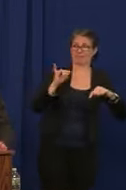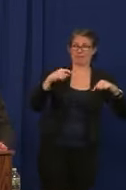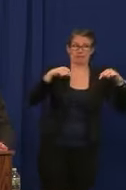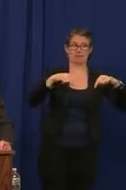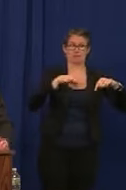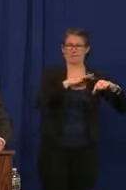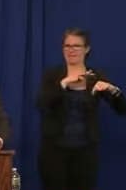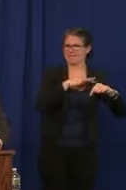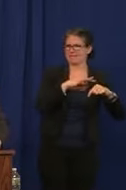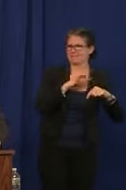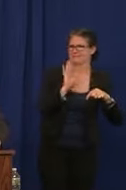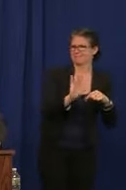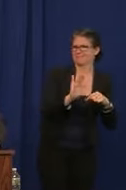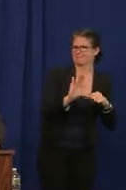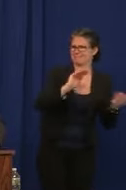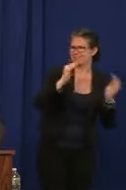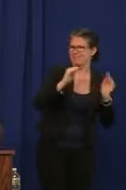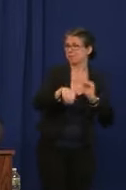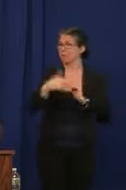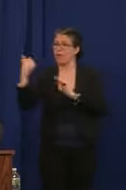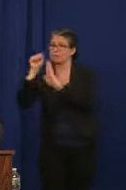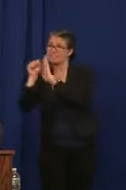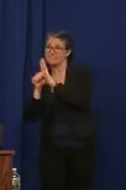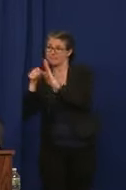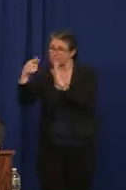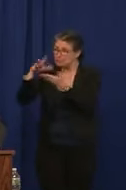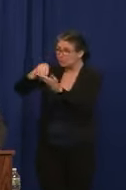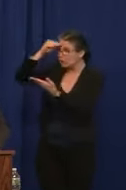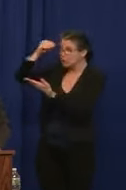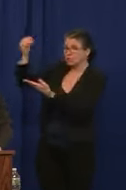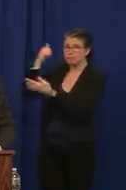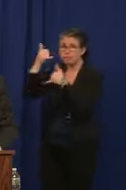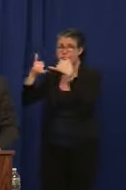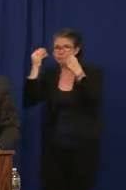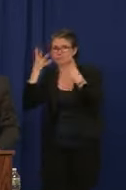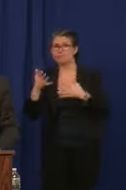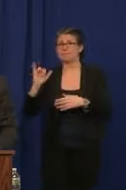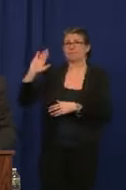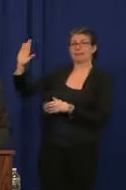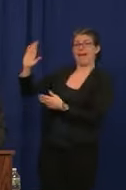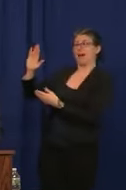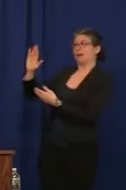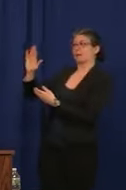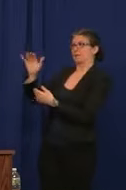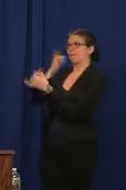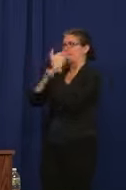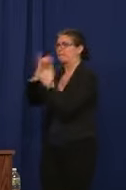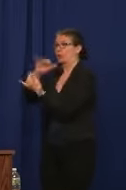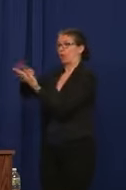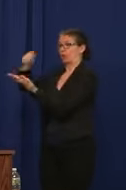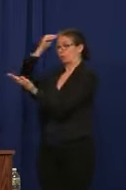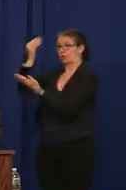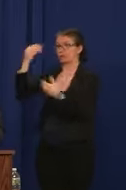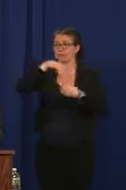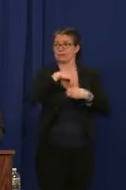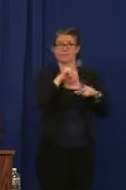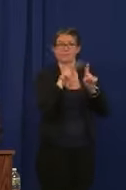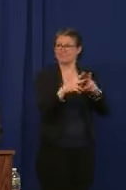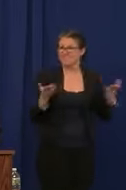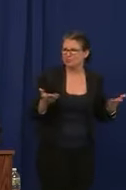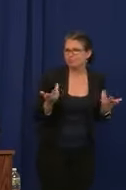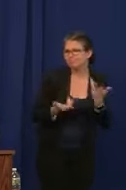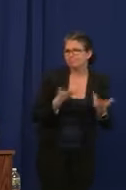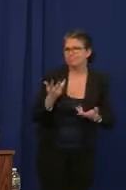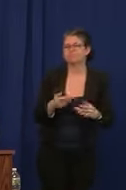other states that are being, lessons that are being incorporated here in Maine? Certainly, Kevin. So Kevin's first question is